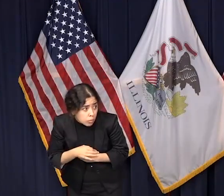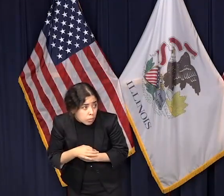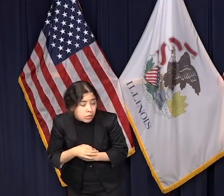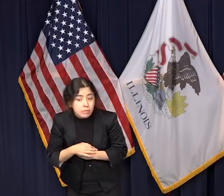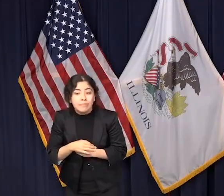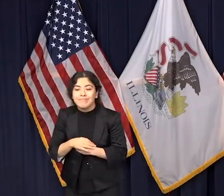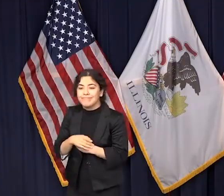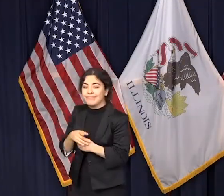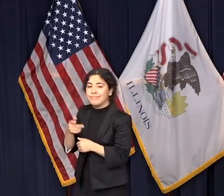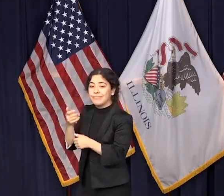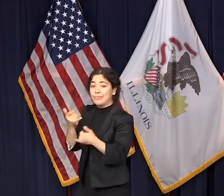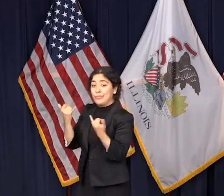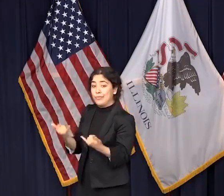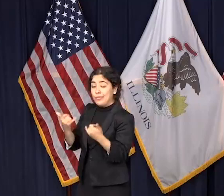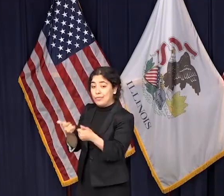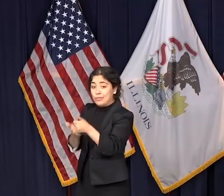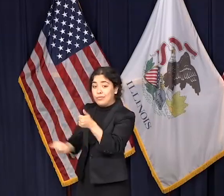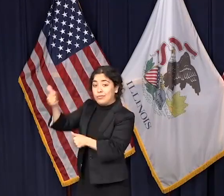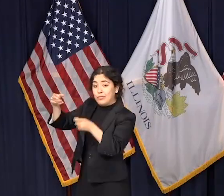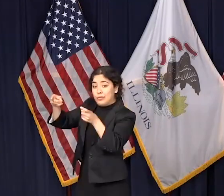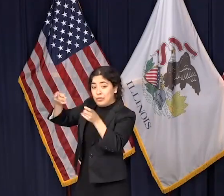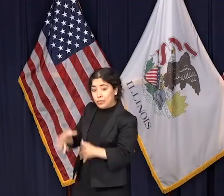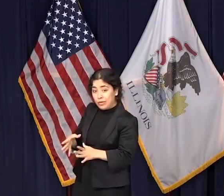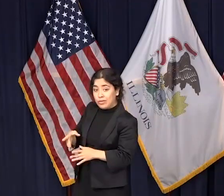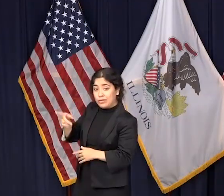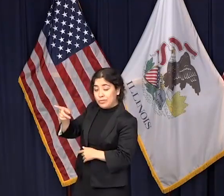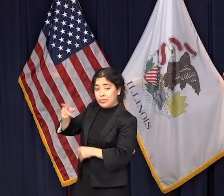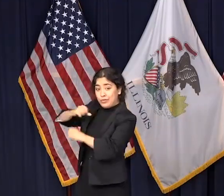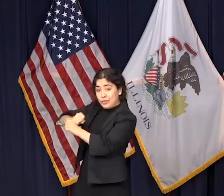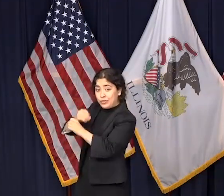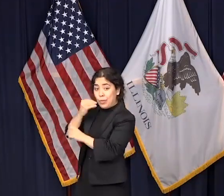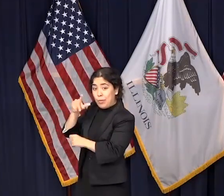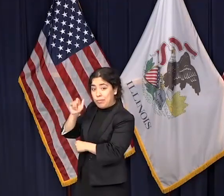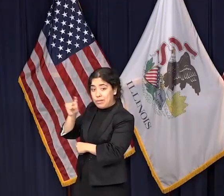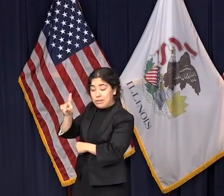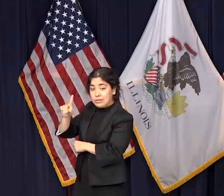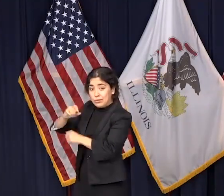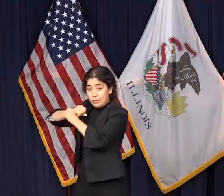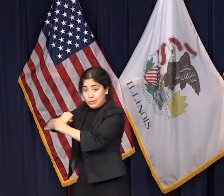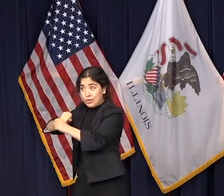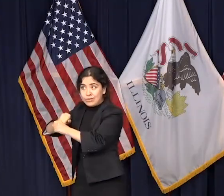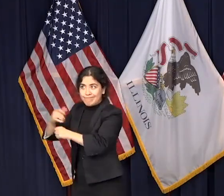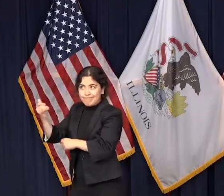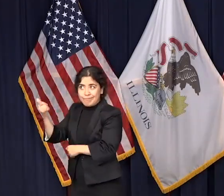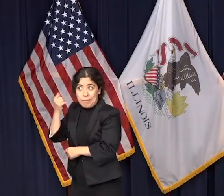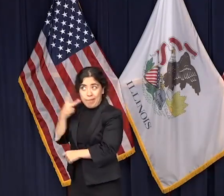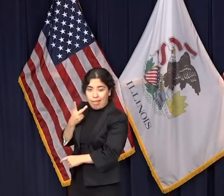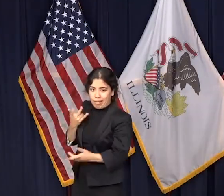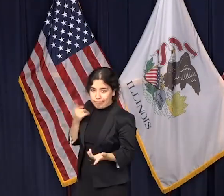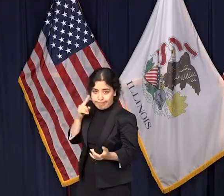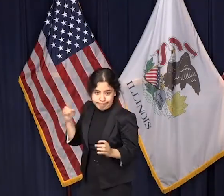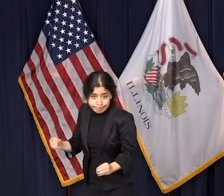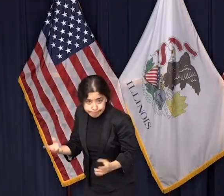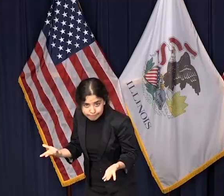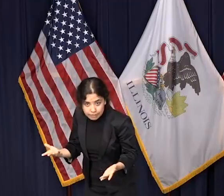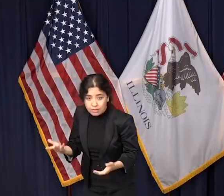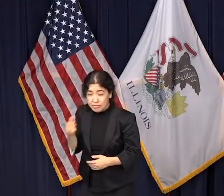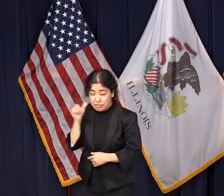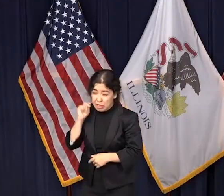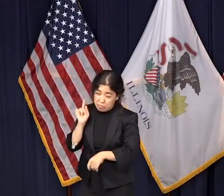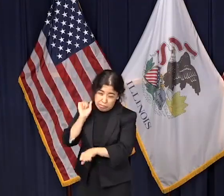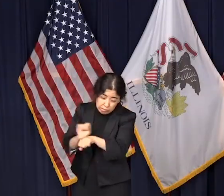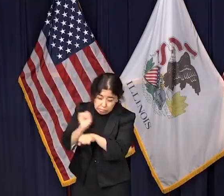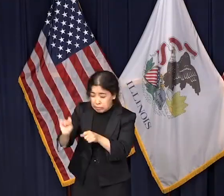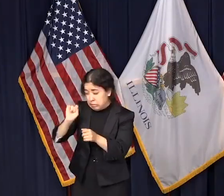my phone call and said that he would not over the next 48 hours. So that's what happened in that call yesterday. I have worked tirelessly over the last